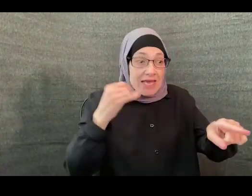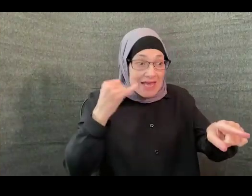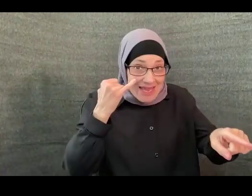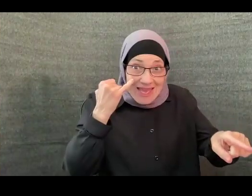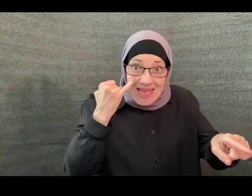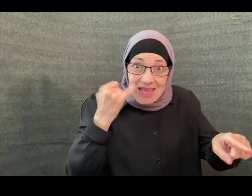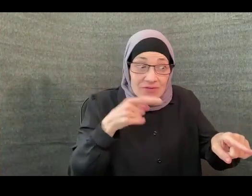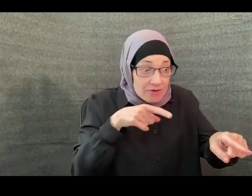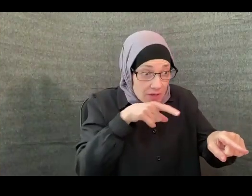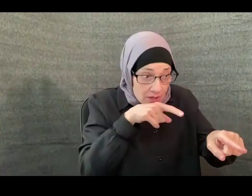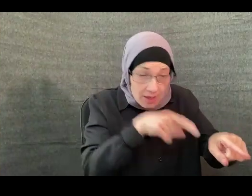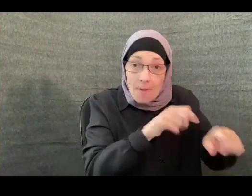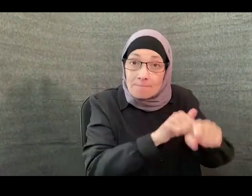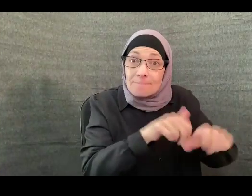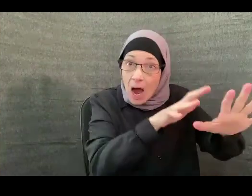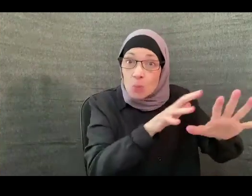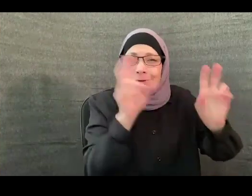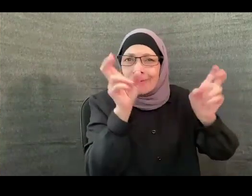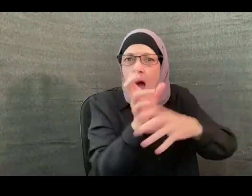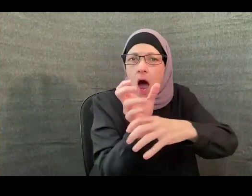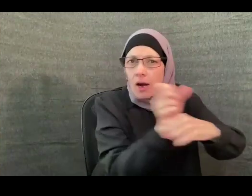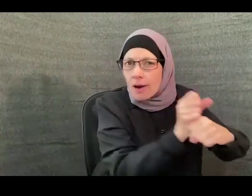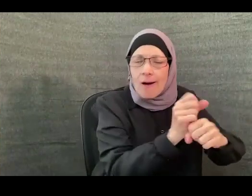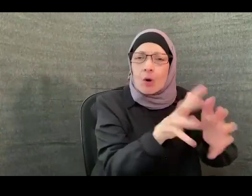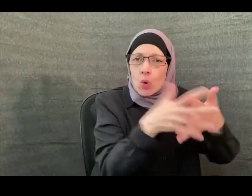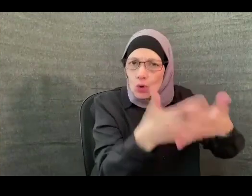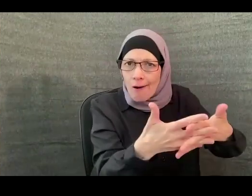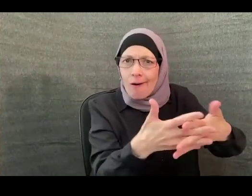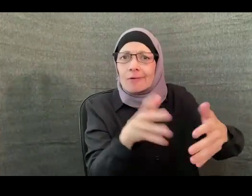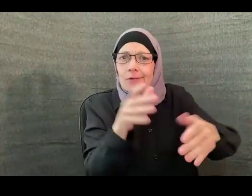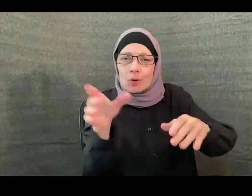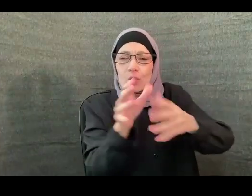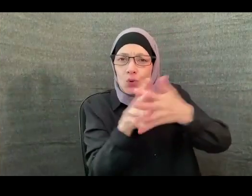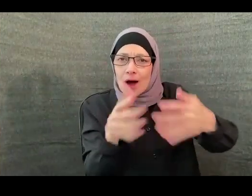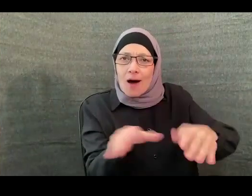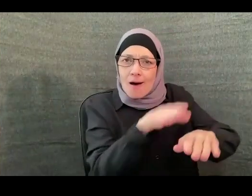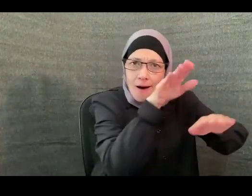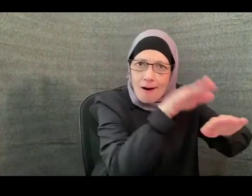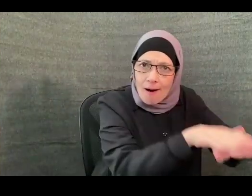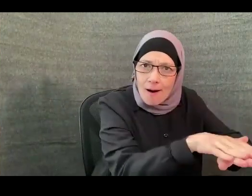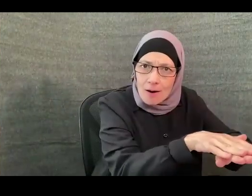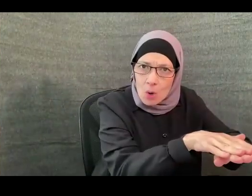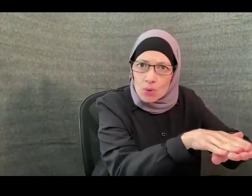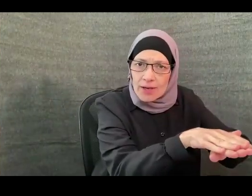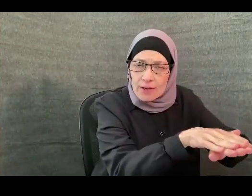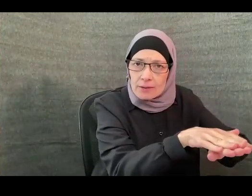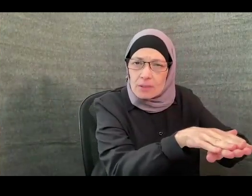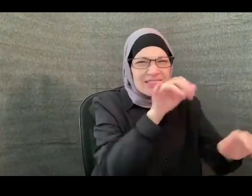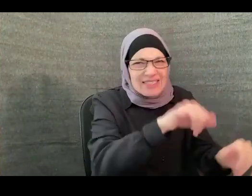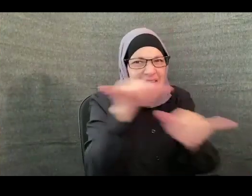has presented the heavens, the earth, and the mountains with the amanah, the